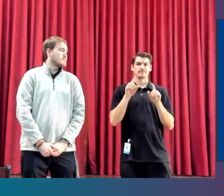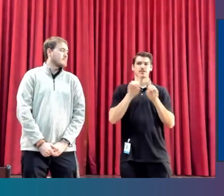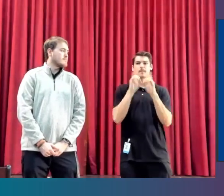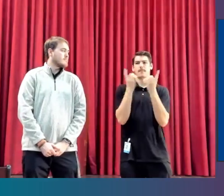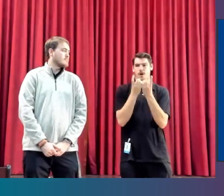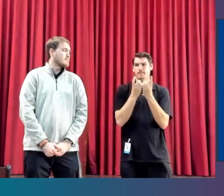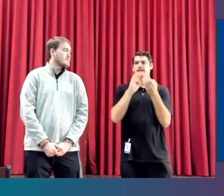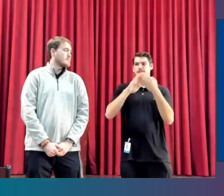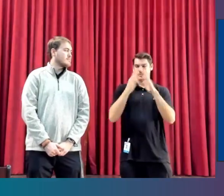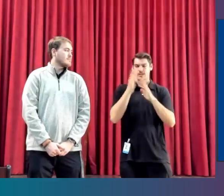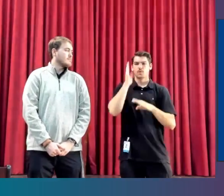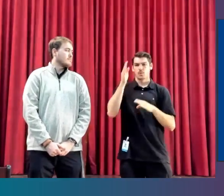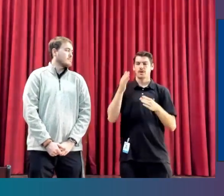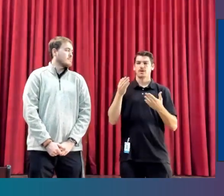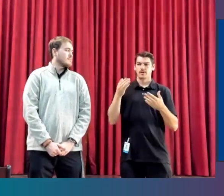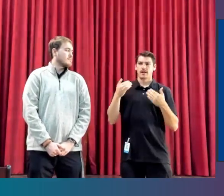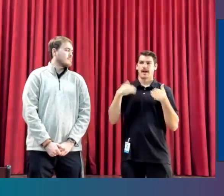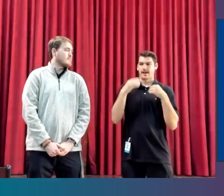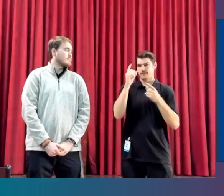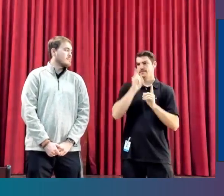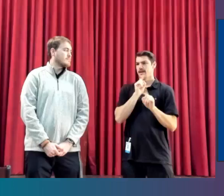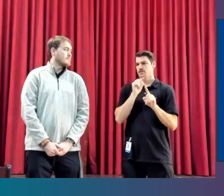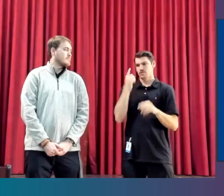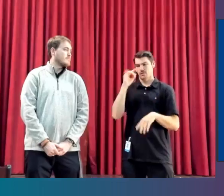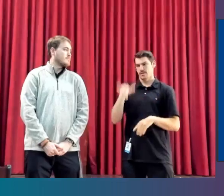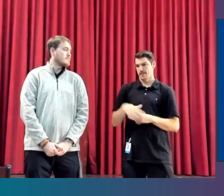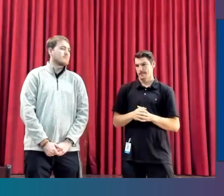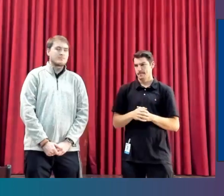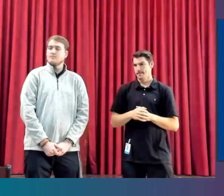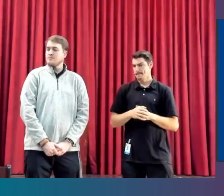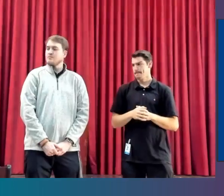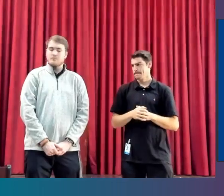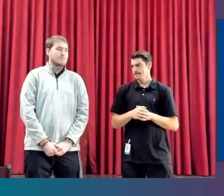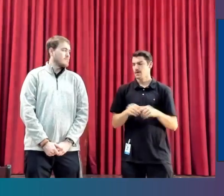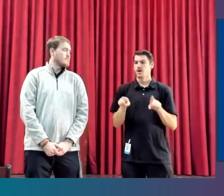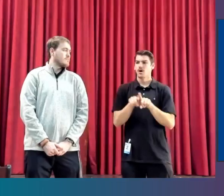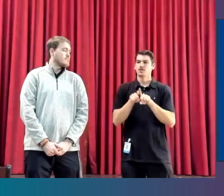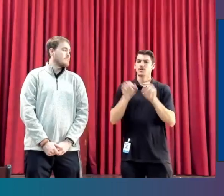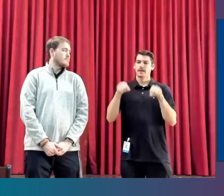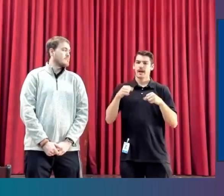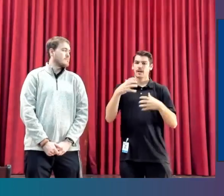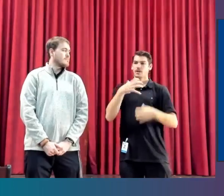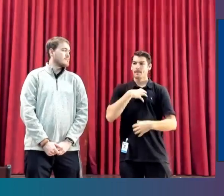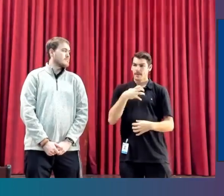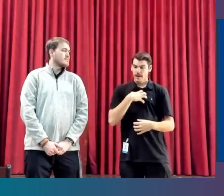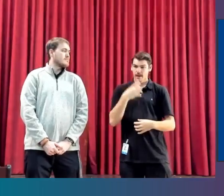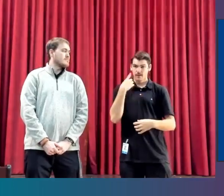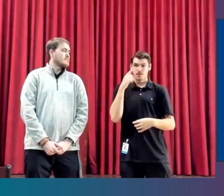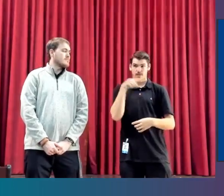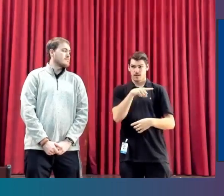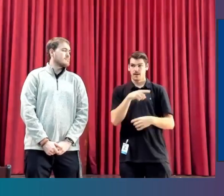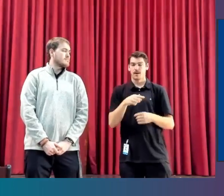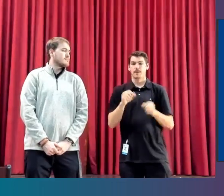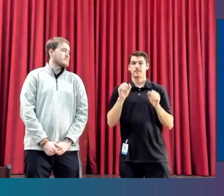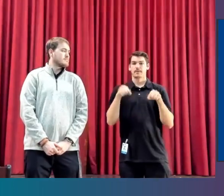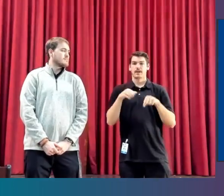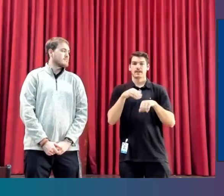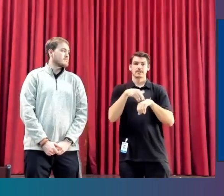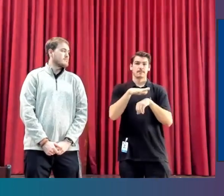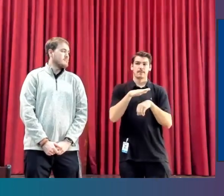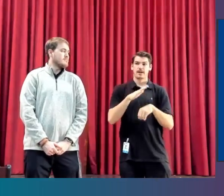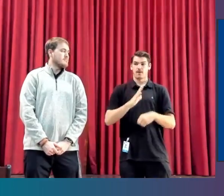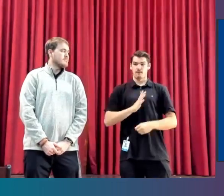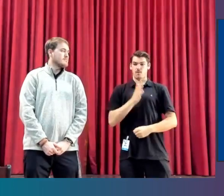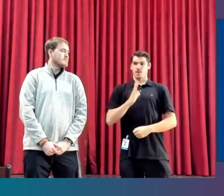is the one in charge of those. So you can also complain to them, right? You can submit a formal complaint if